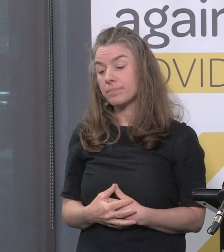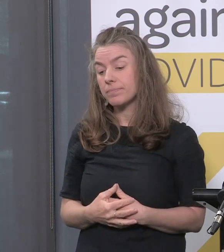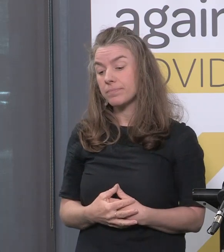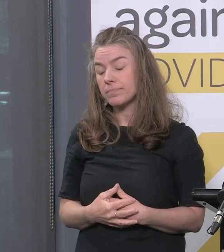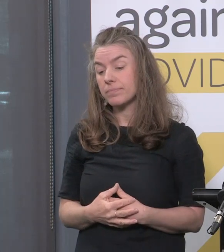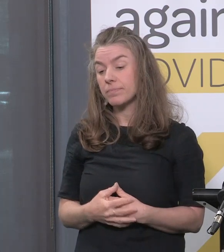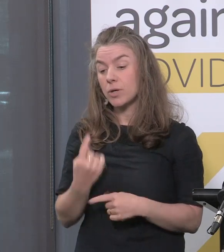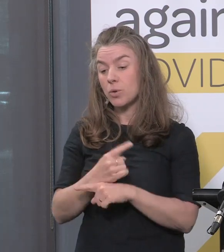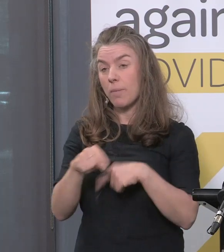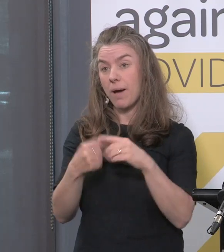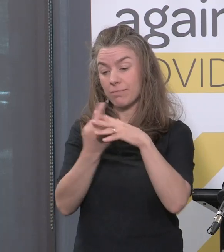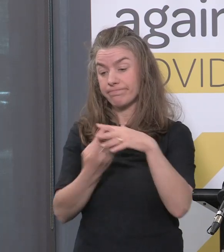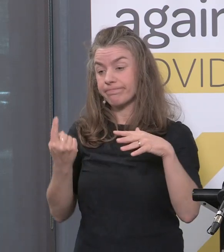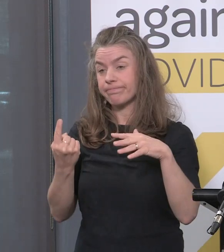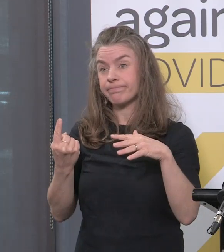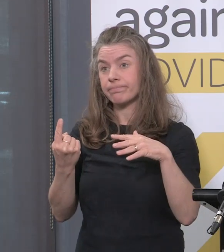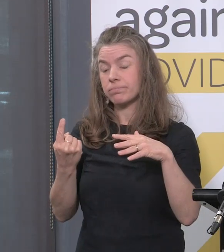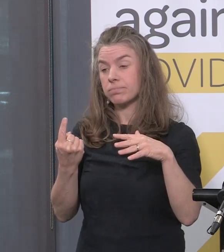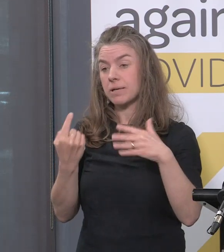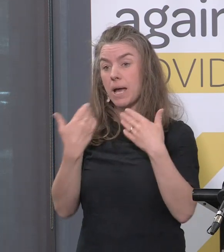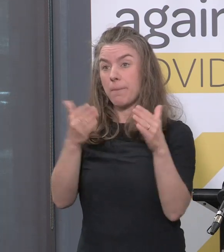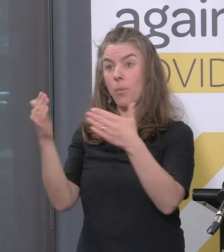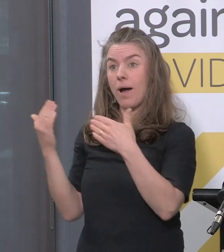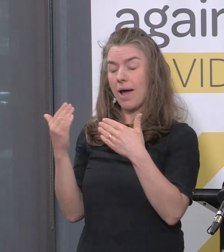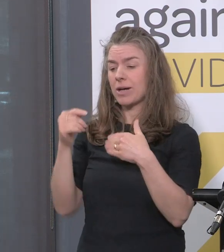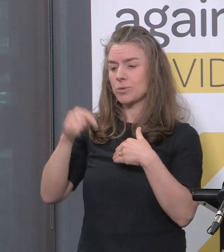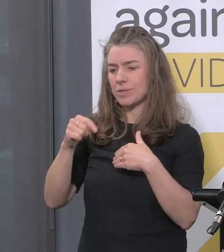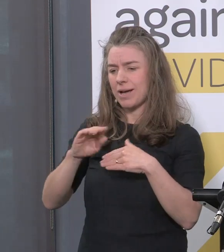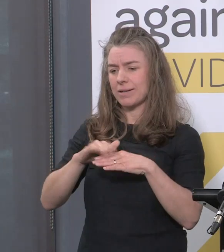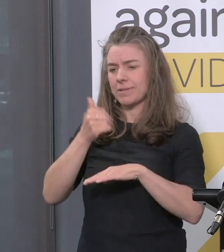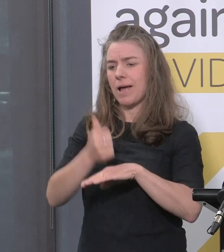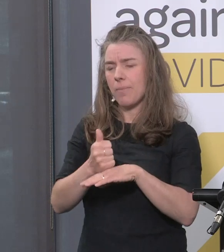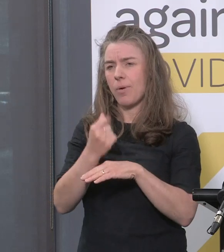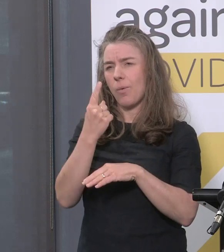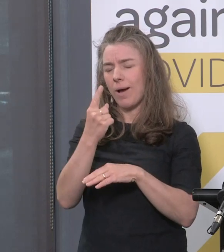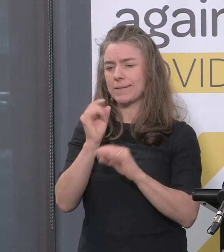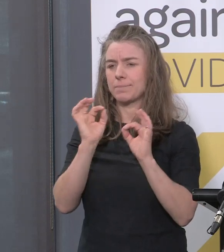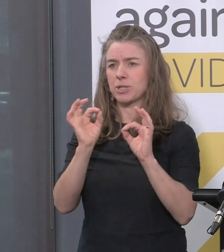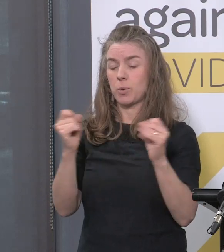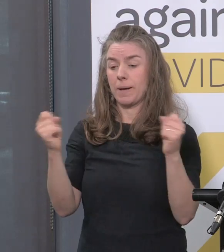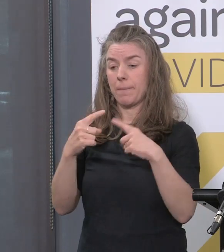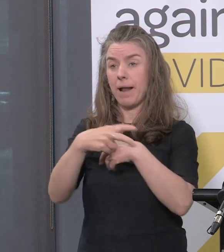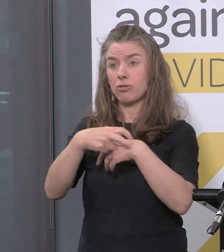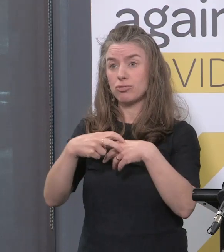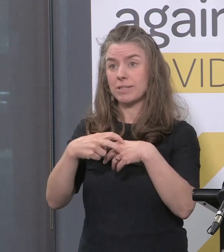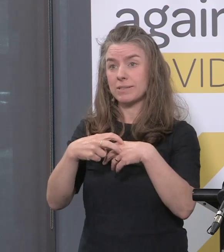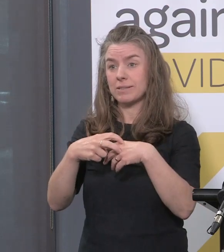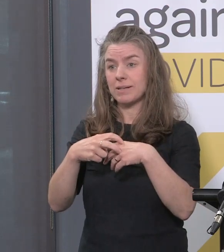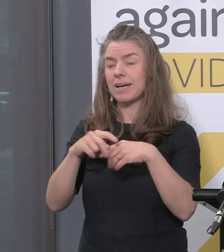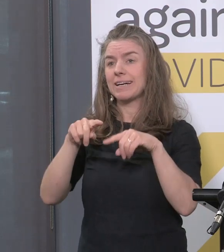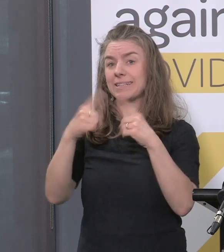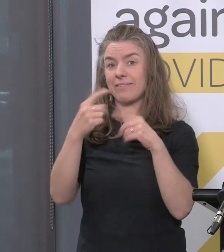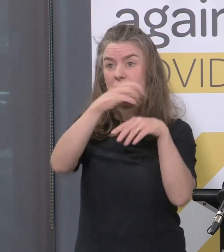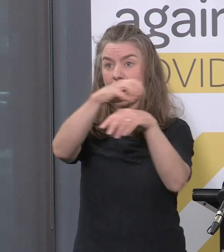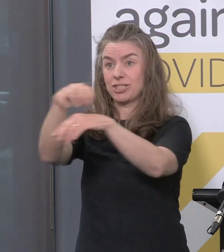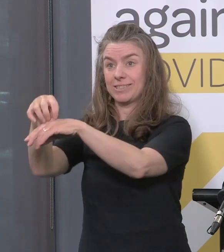Finally, in terms of self-isolation, as of today we have set up a dedicated email address to access multi-agency